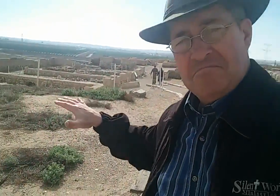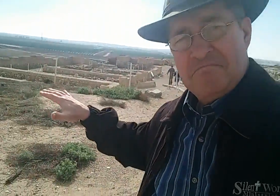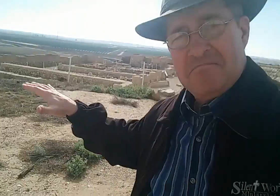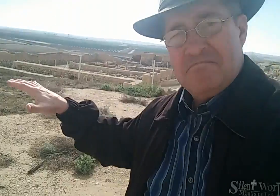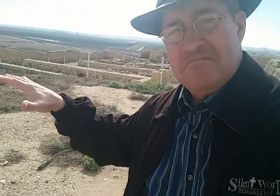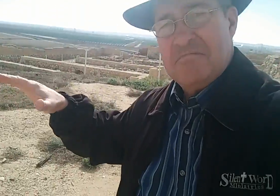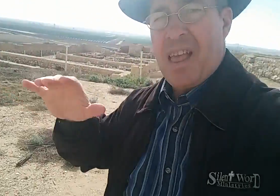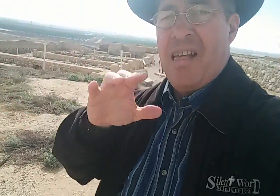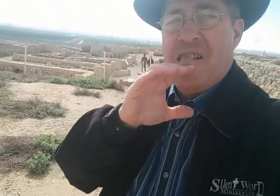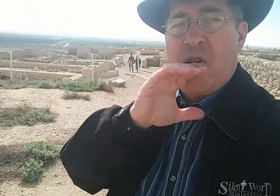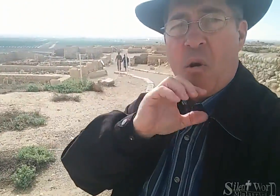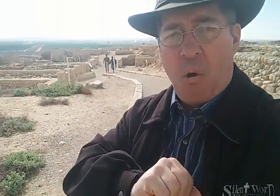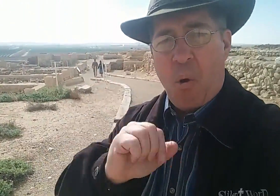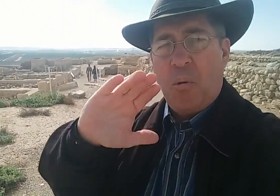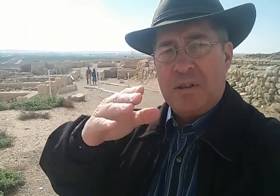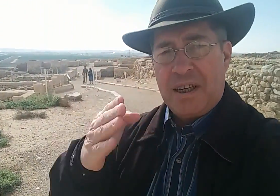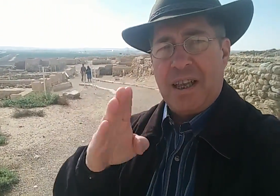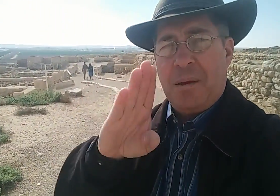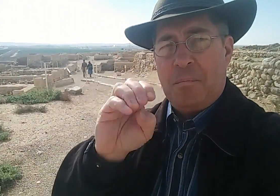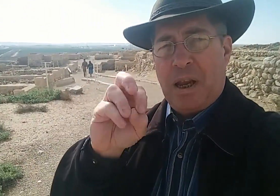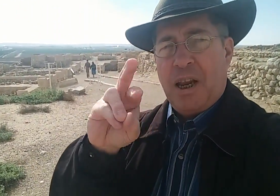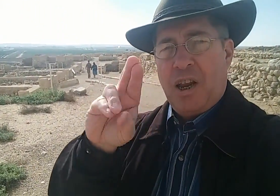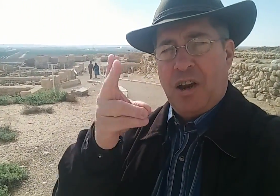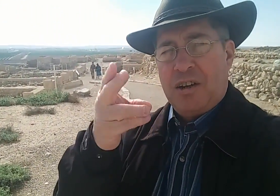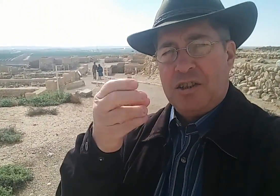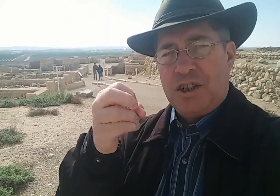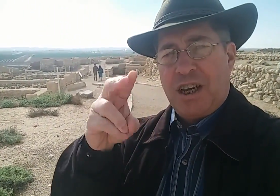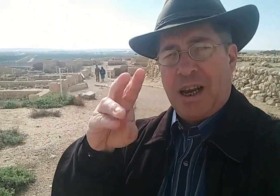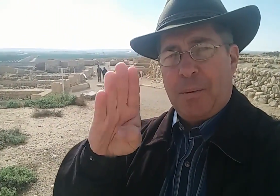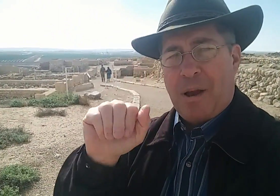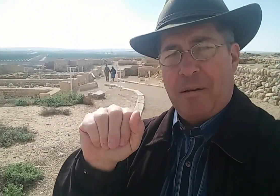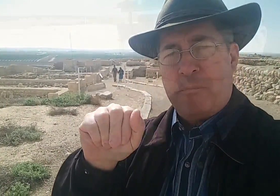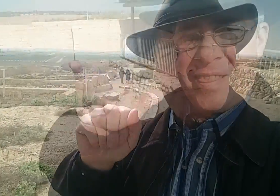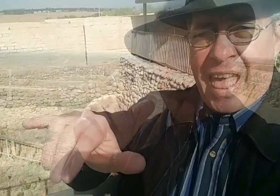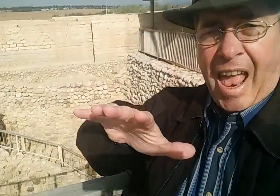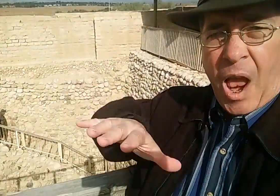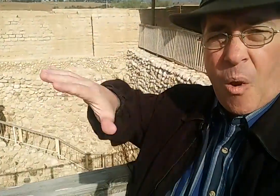So all of this is the old city of Beersheba.